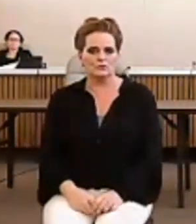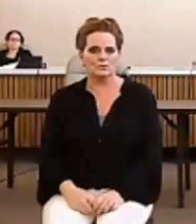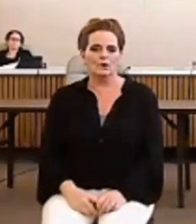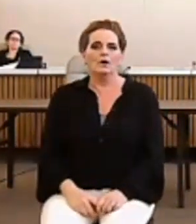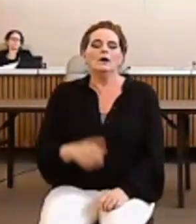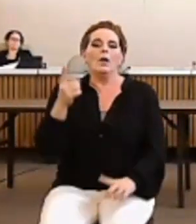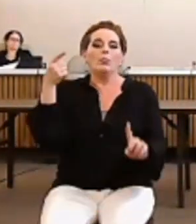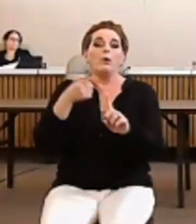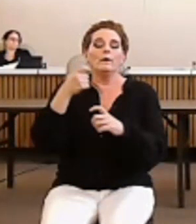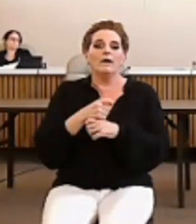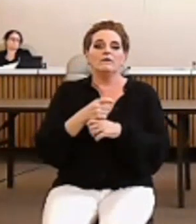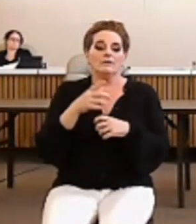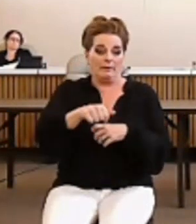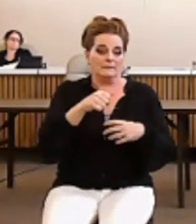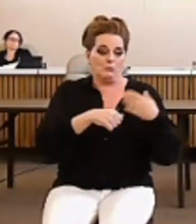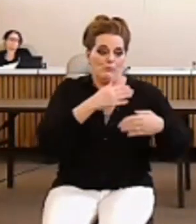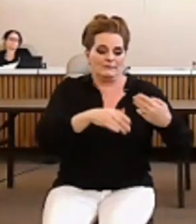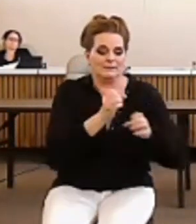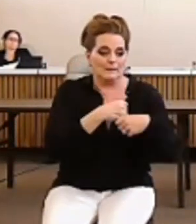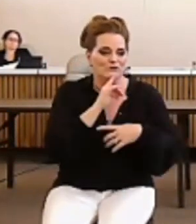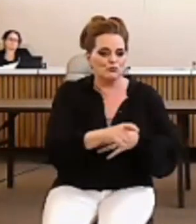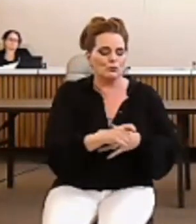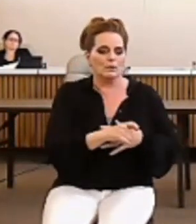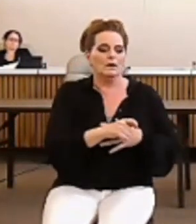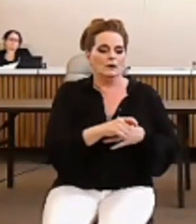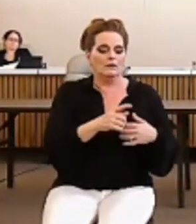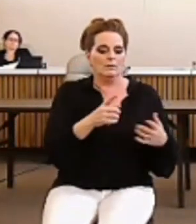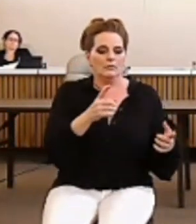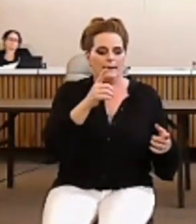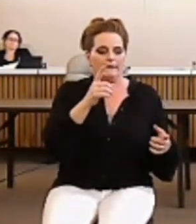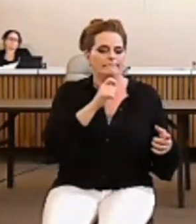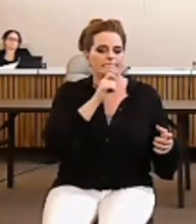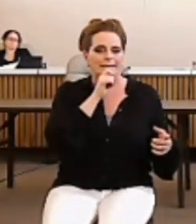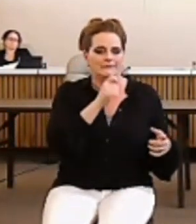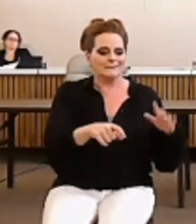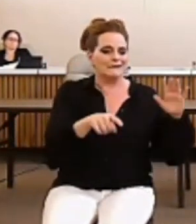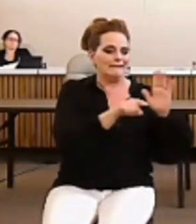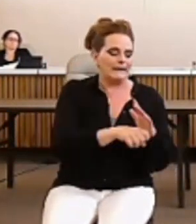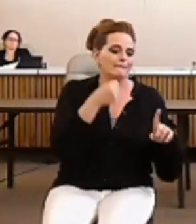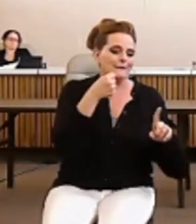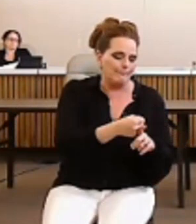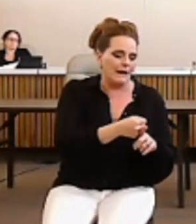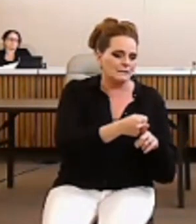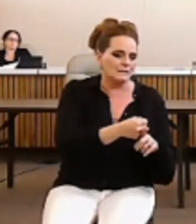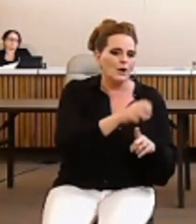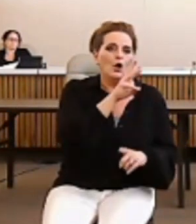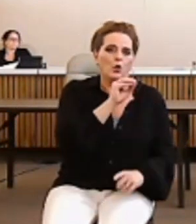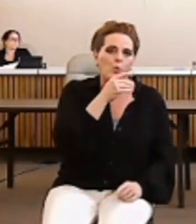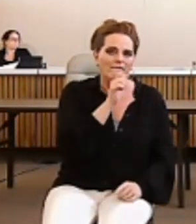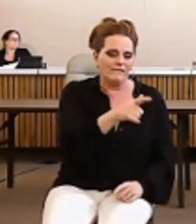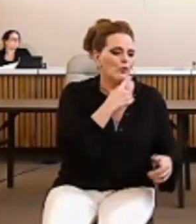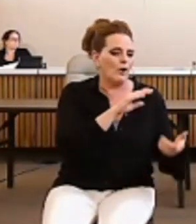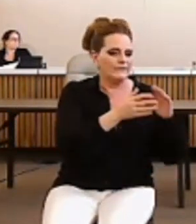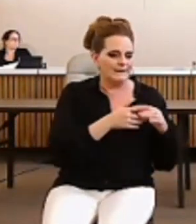The whole point of the land use process is to ensure that it doesn't negatively affect the welfare of the town. Which is again, why